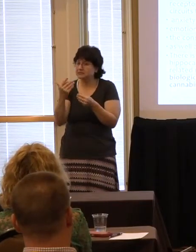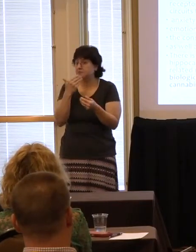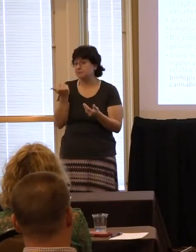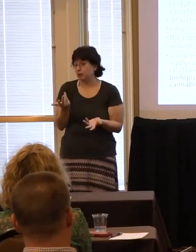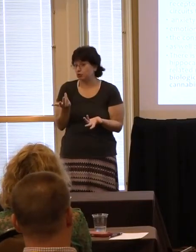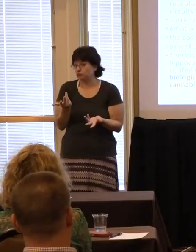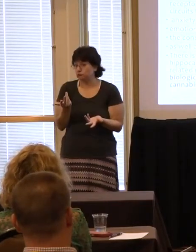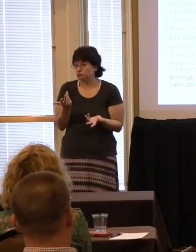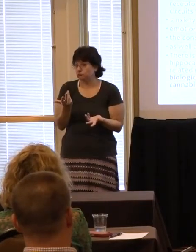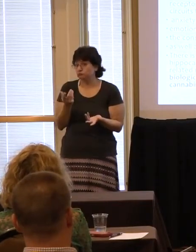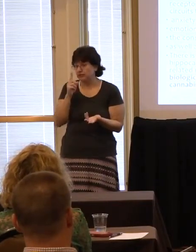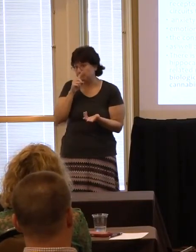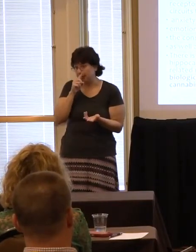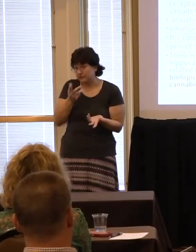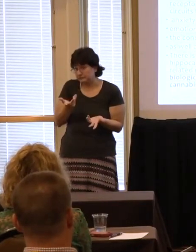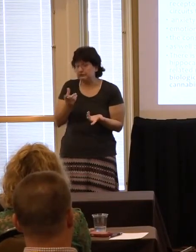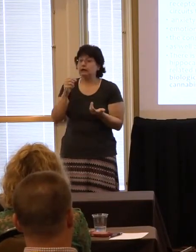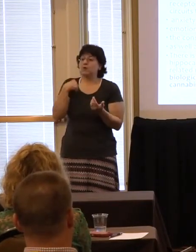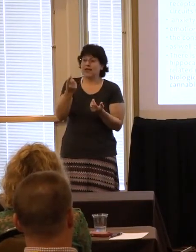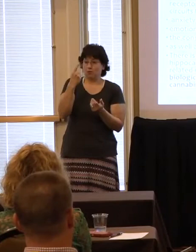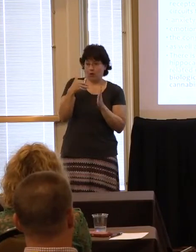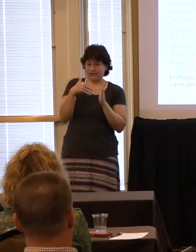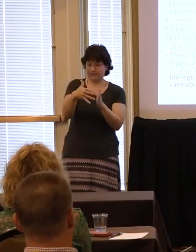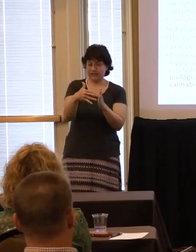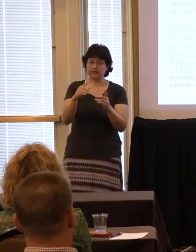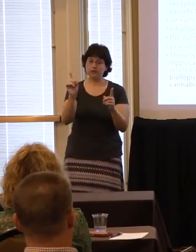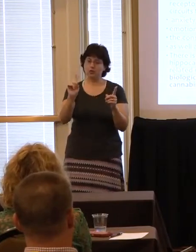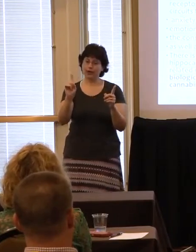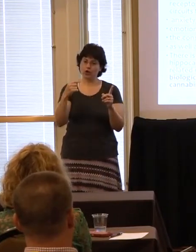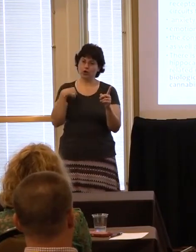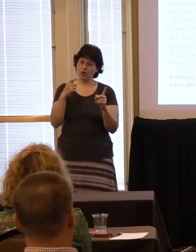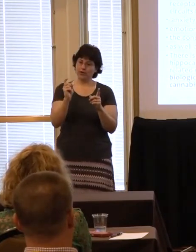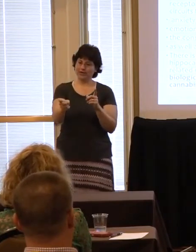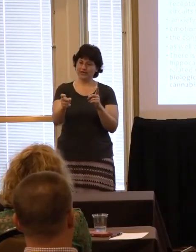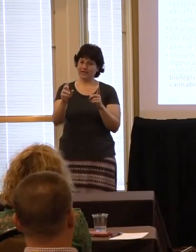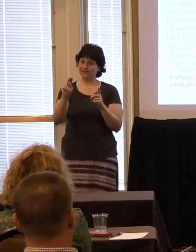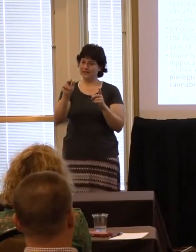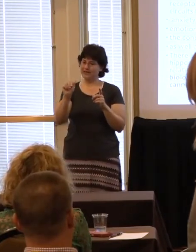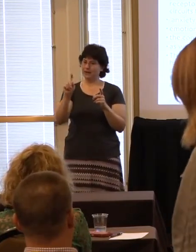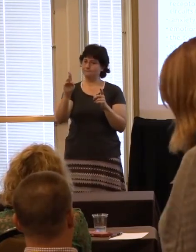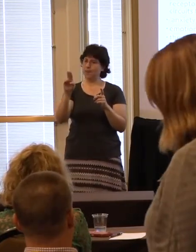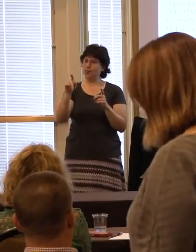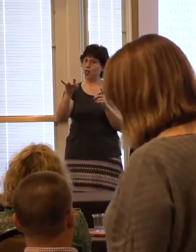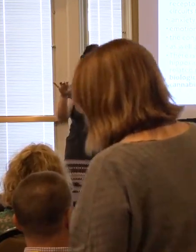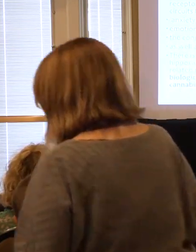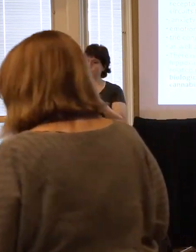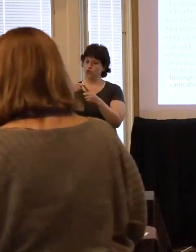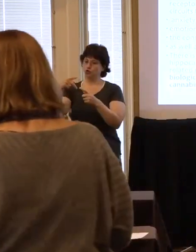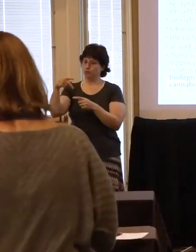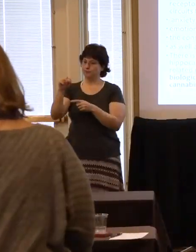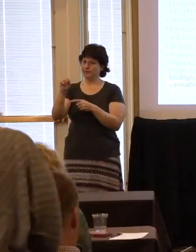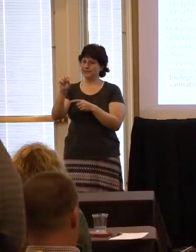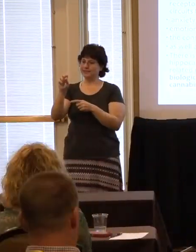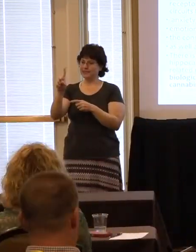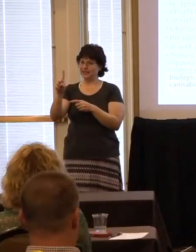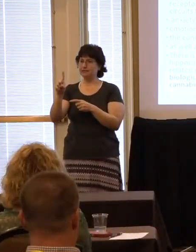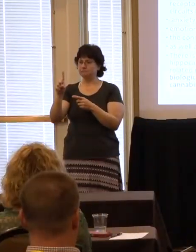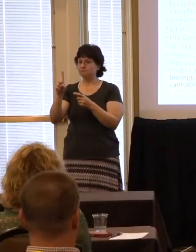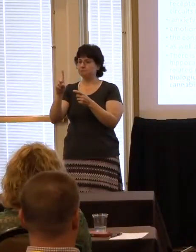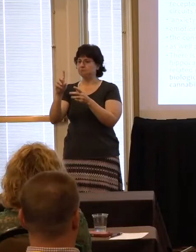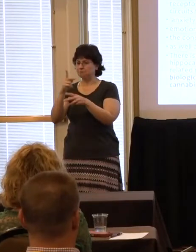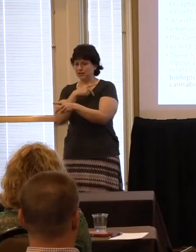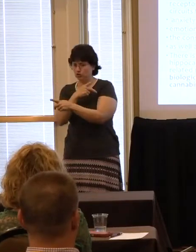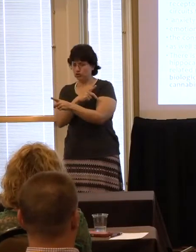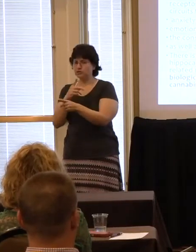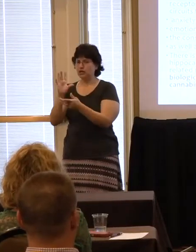better. We have one study where we give nabilone to PTSD patients, a small study,